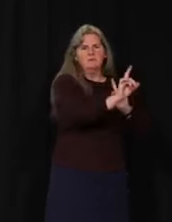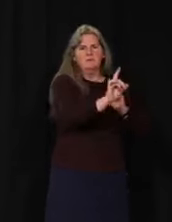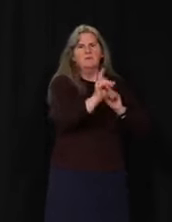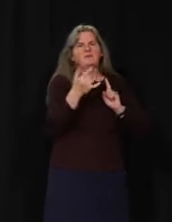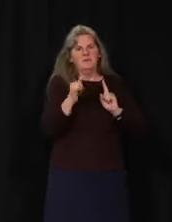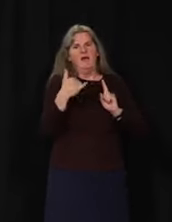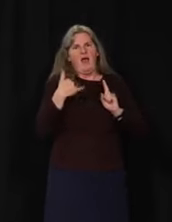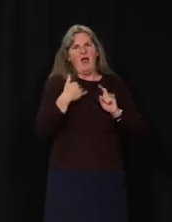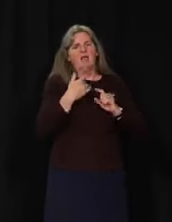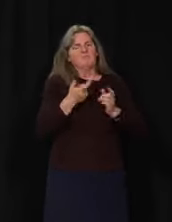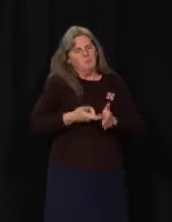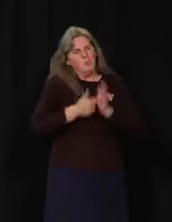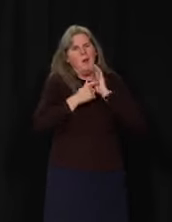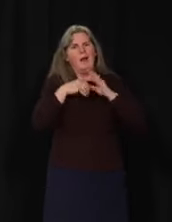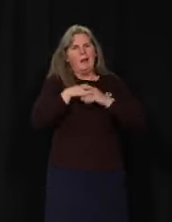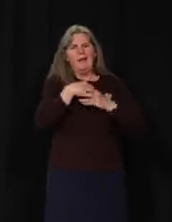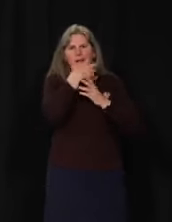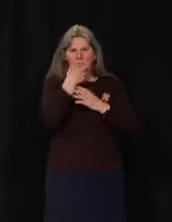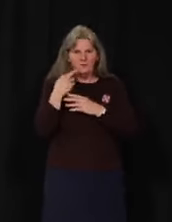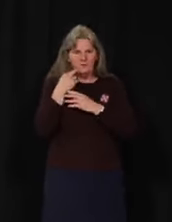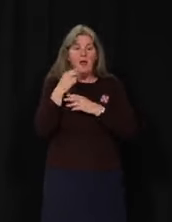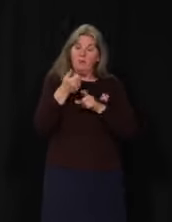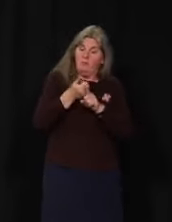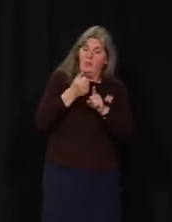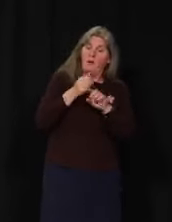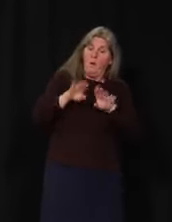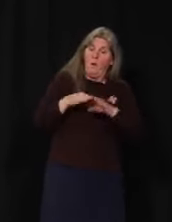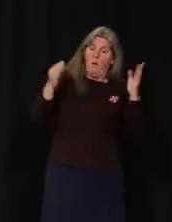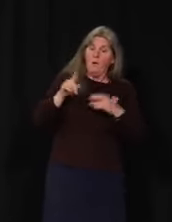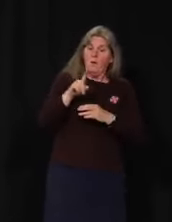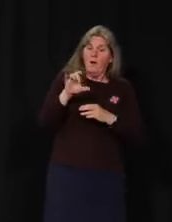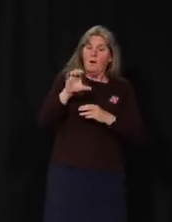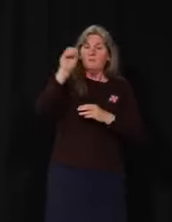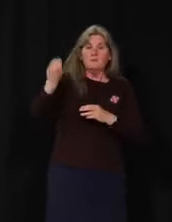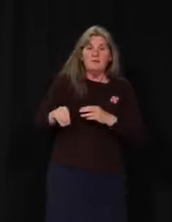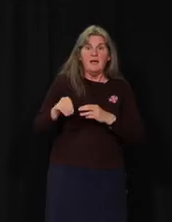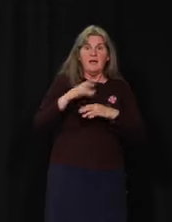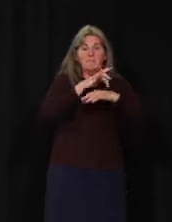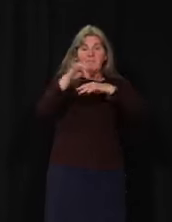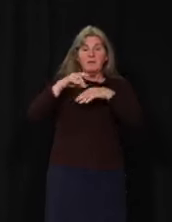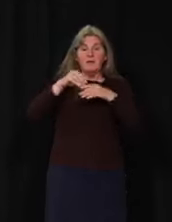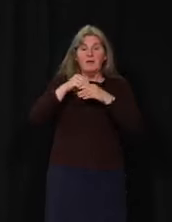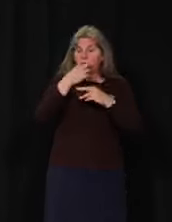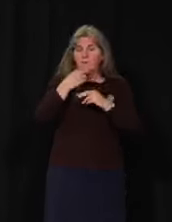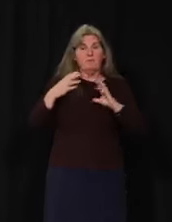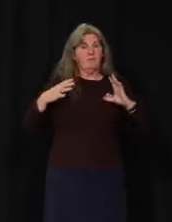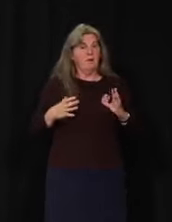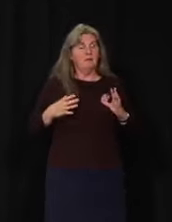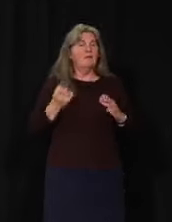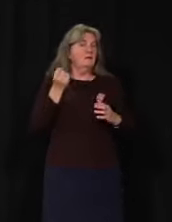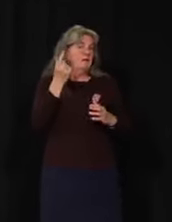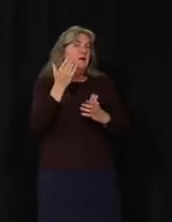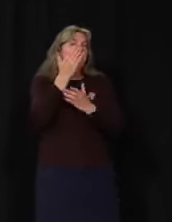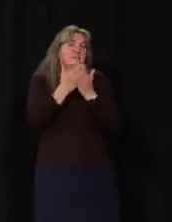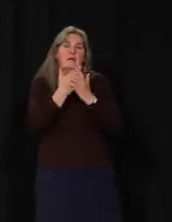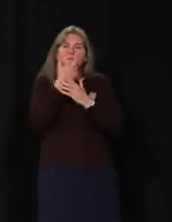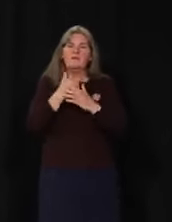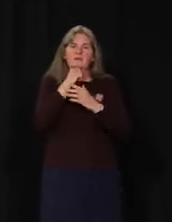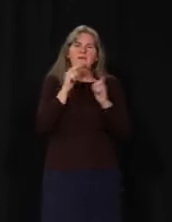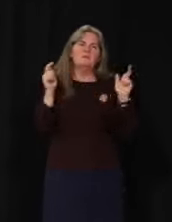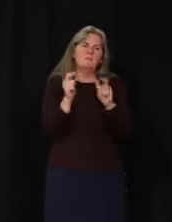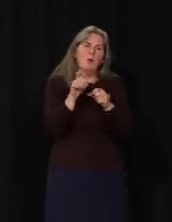distancing and open up to 100% capacity, then you can do that. It's just that a lot of restaurants won't have that ability.